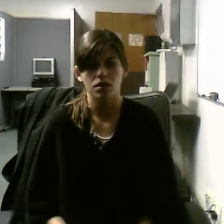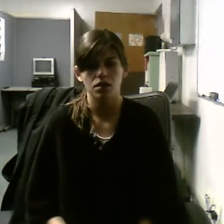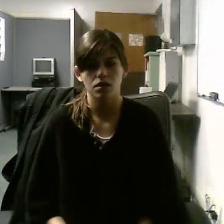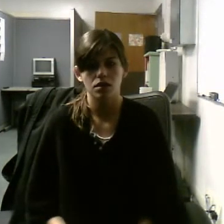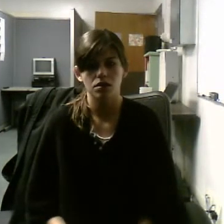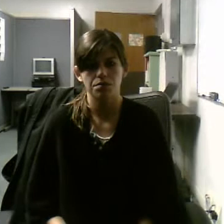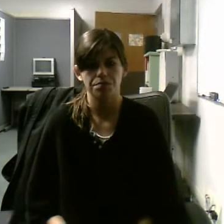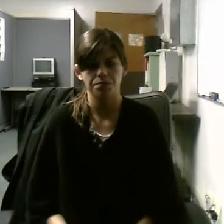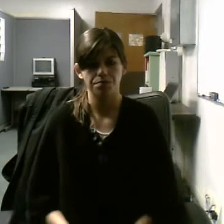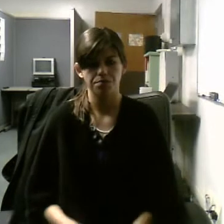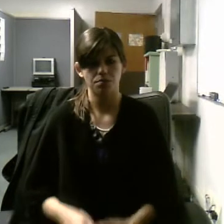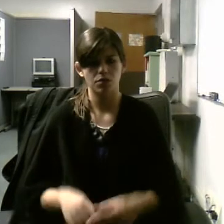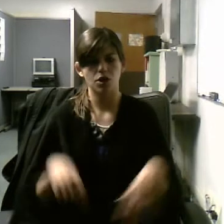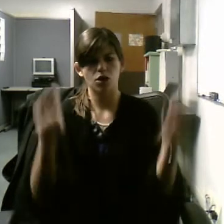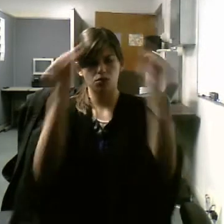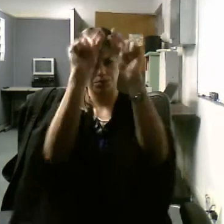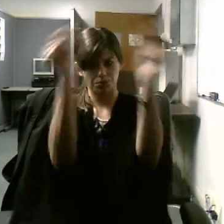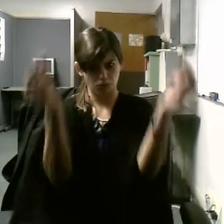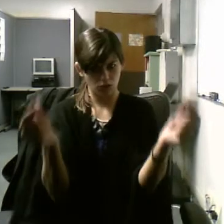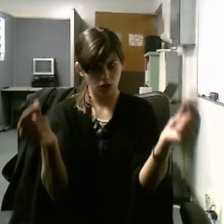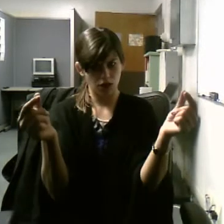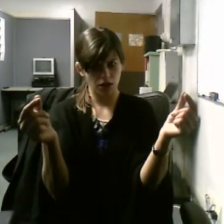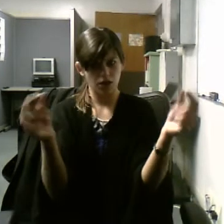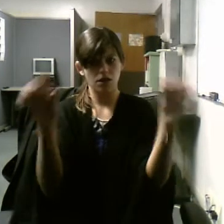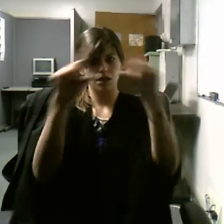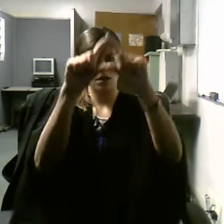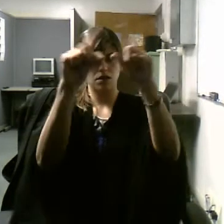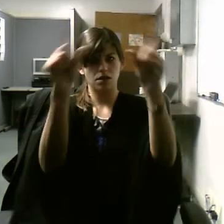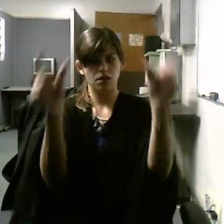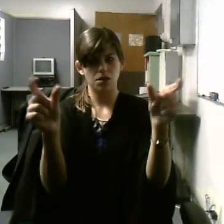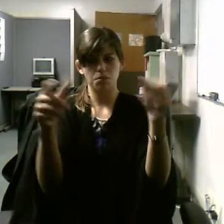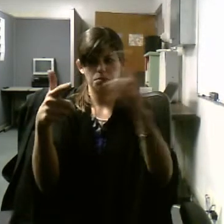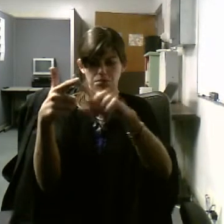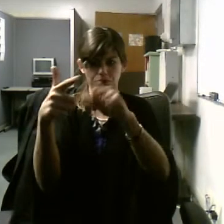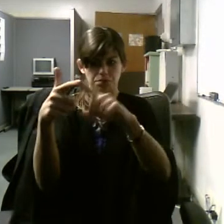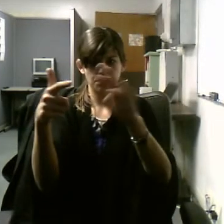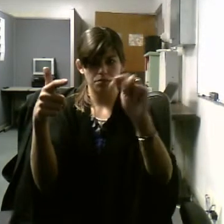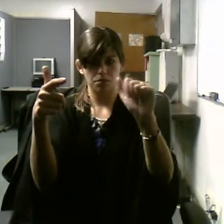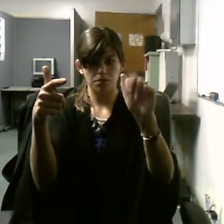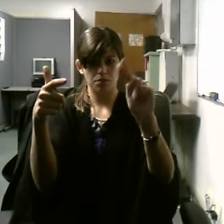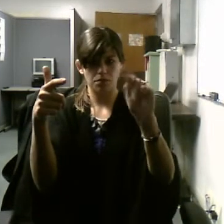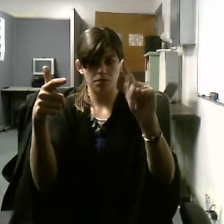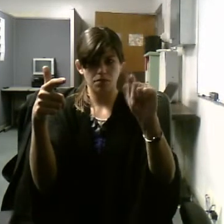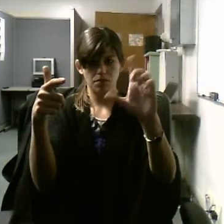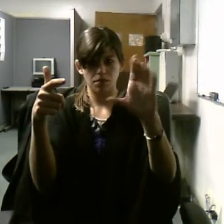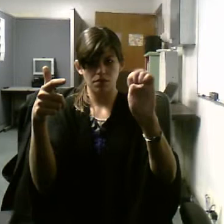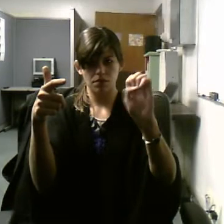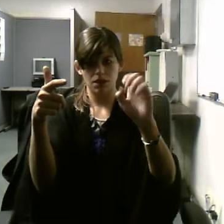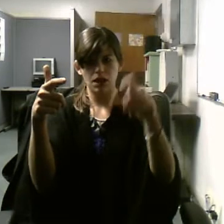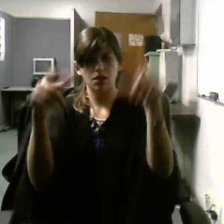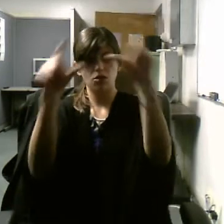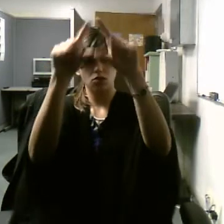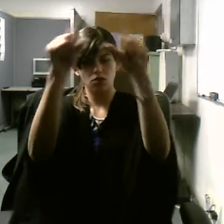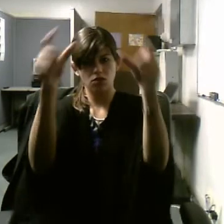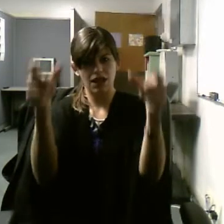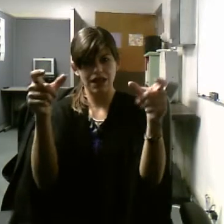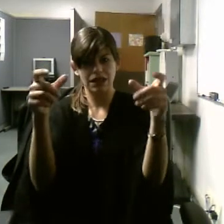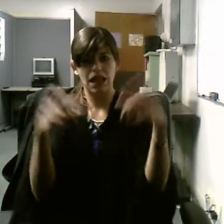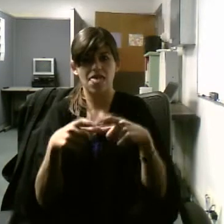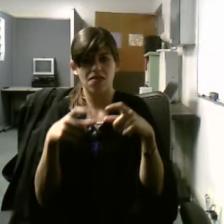Underneath the crust is the middle layer, which we call the mantle. This is the thickest layer of Earth, and it makes up roughly